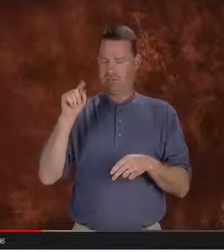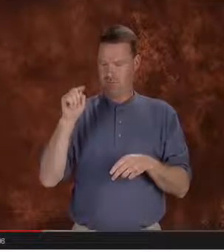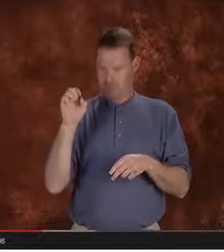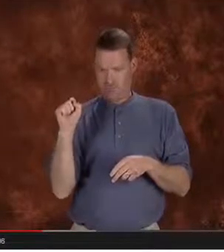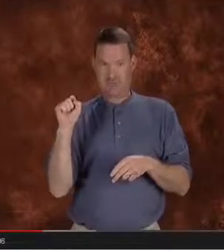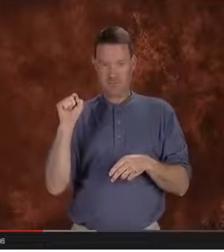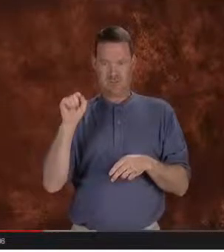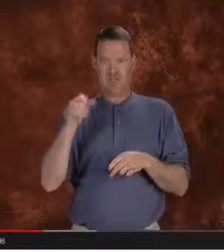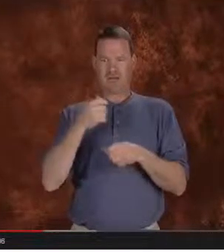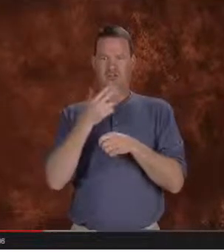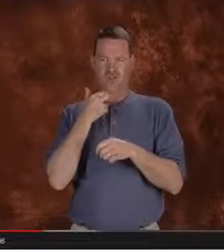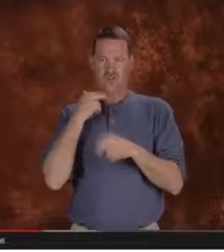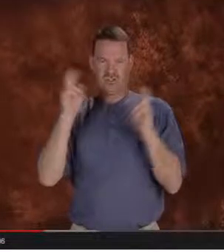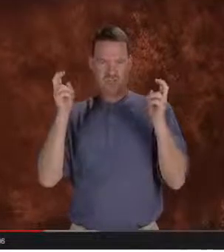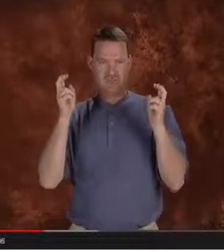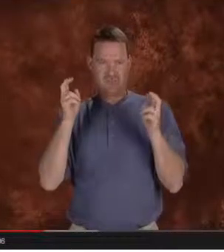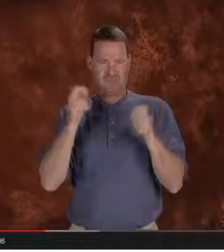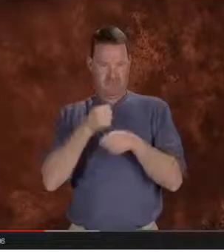carbohydrates,